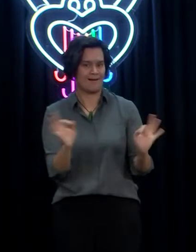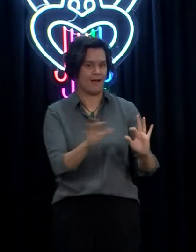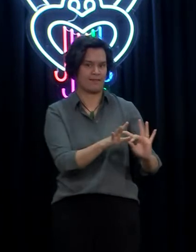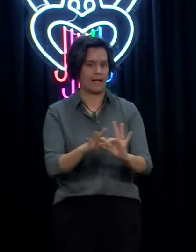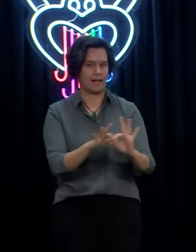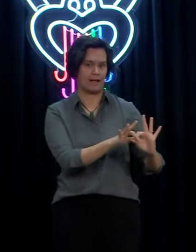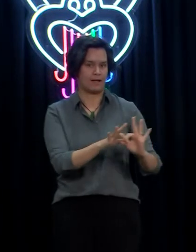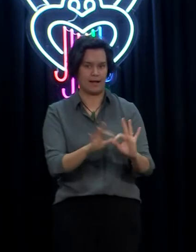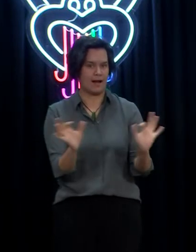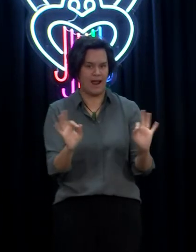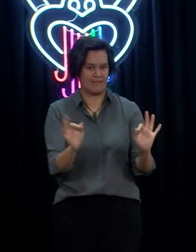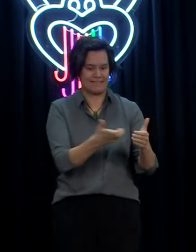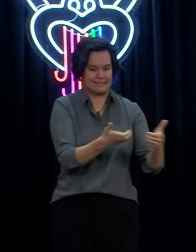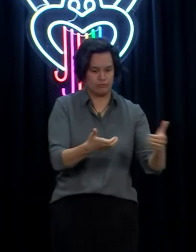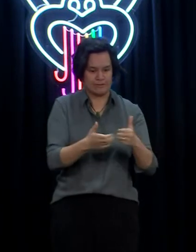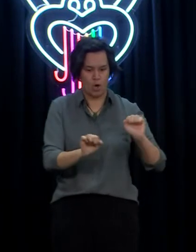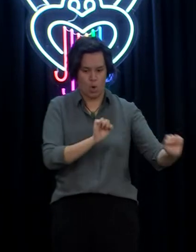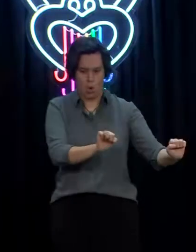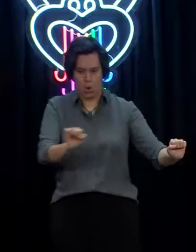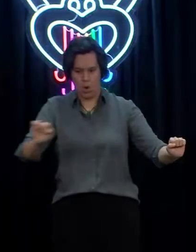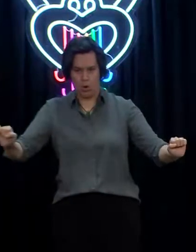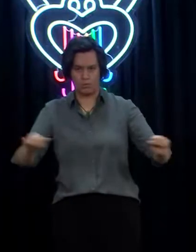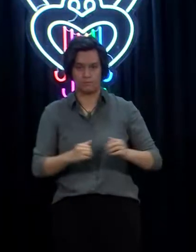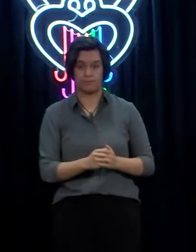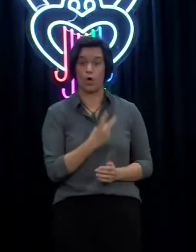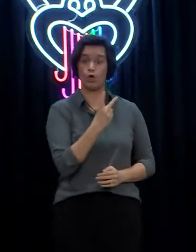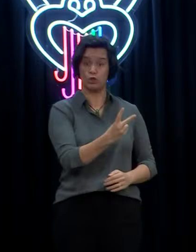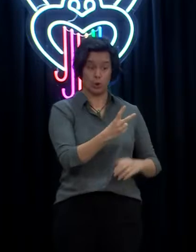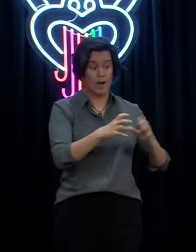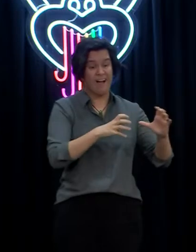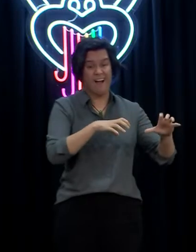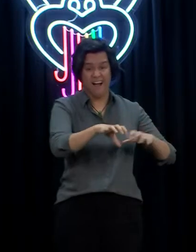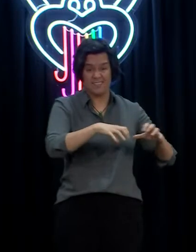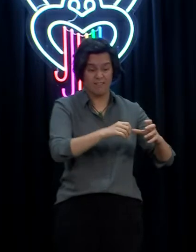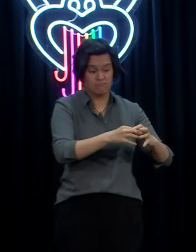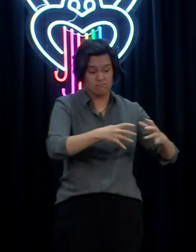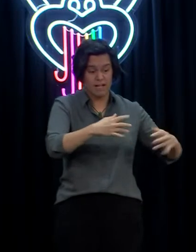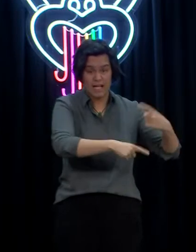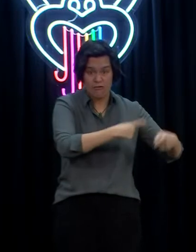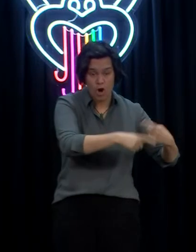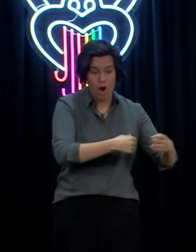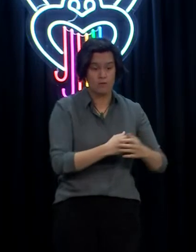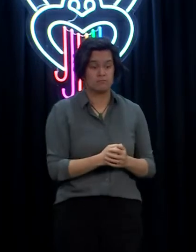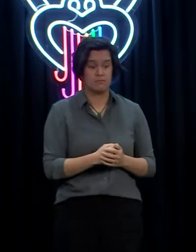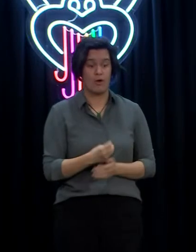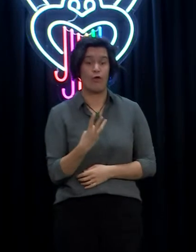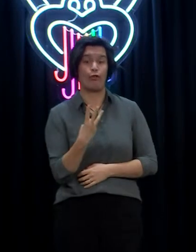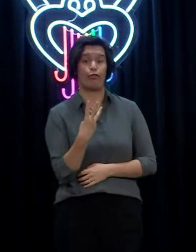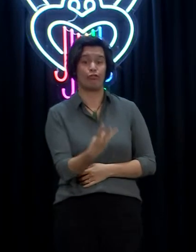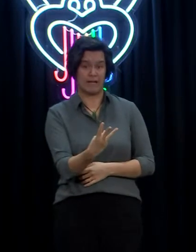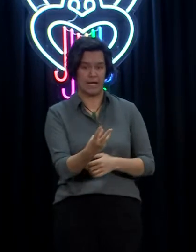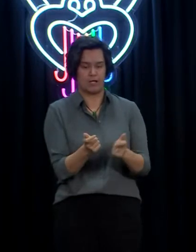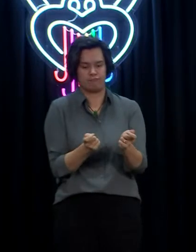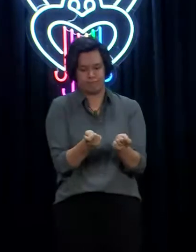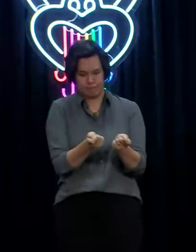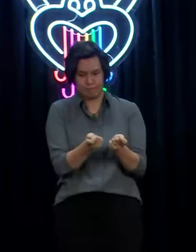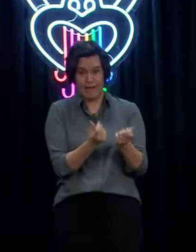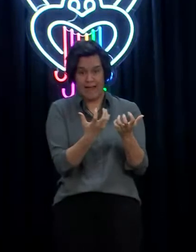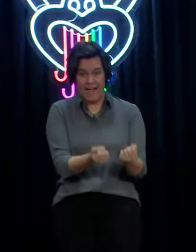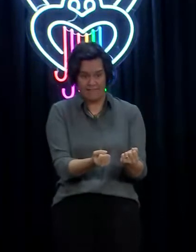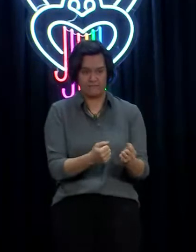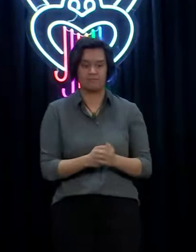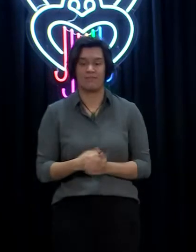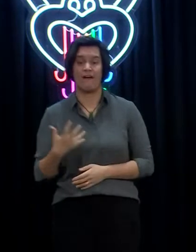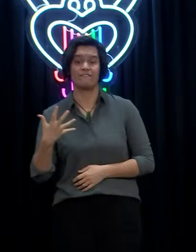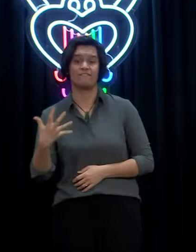Of these, 2 are active, 3 are contained, and 5 are dormant. So what that tells